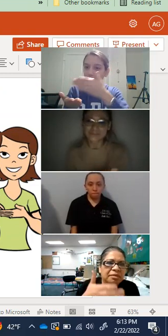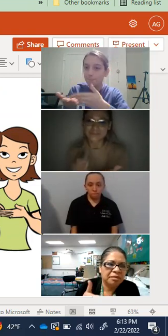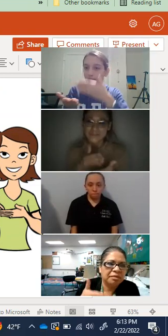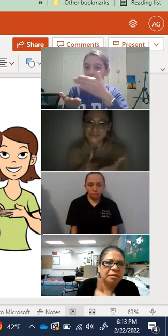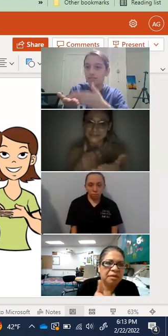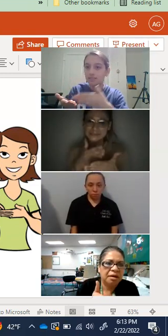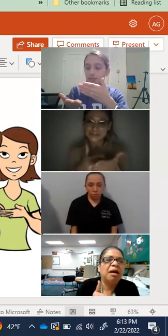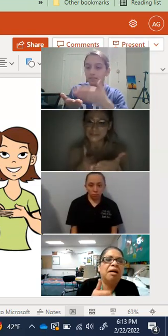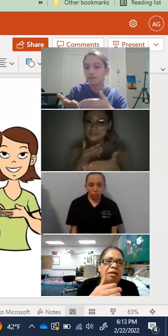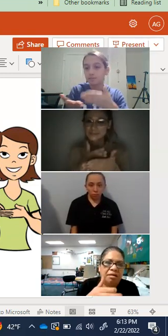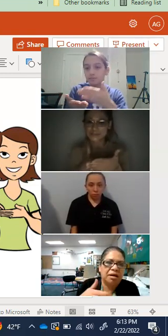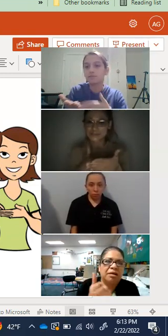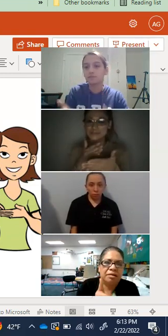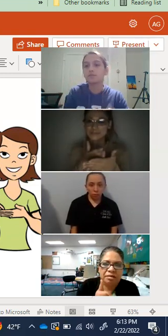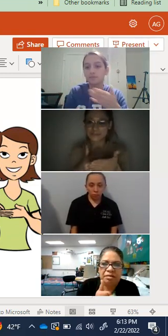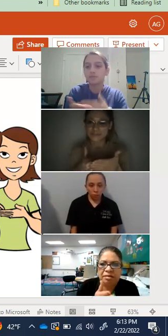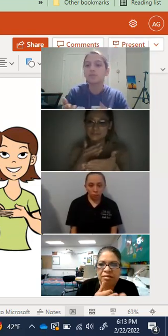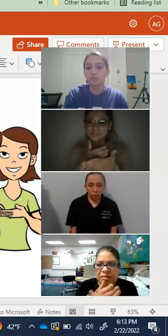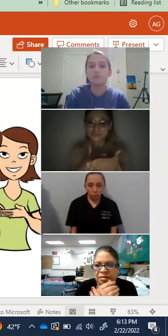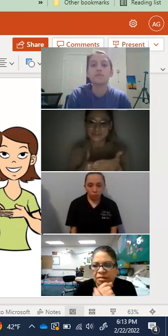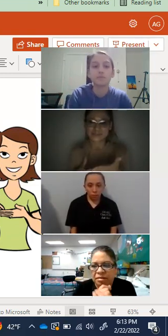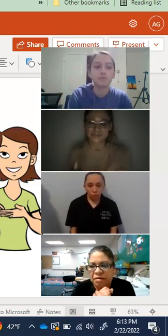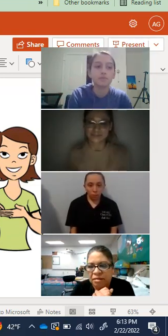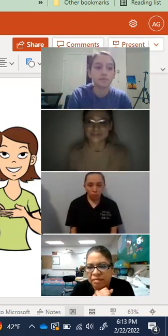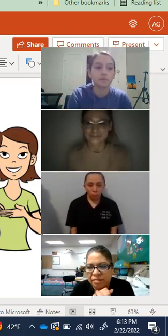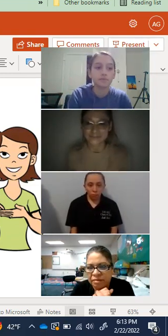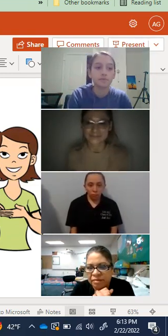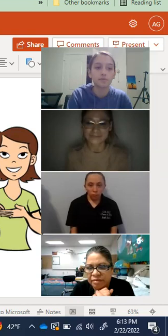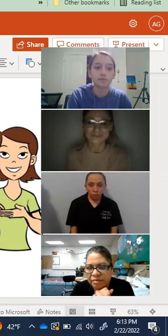peace. Peace. okay. Mhm.